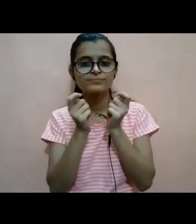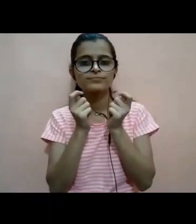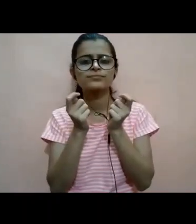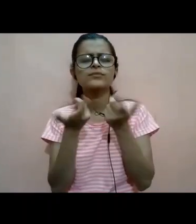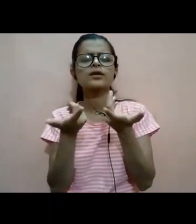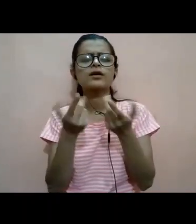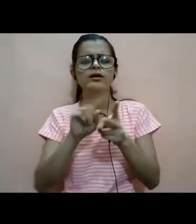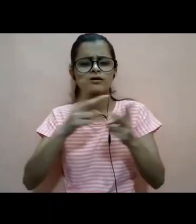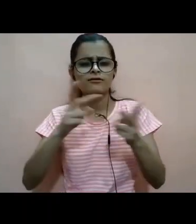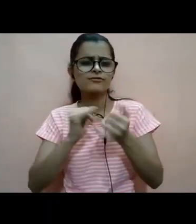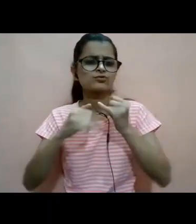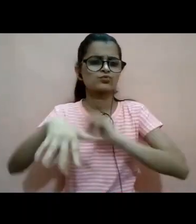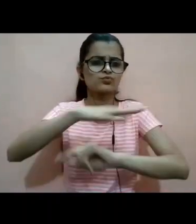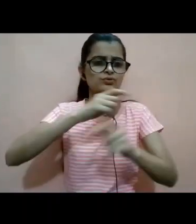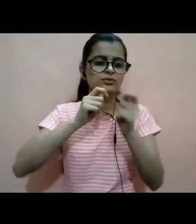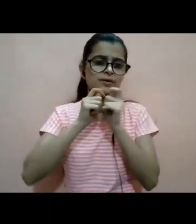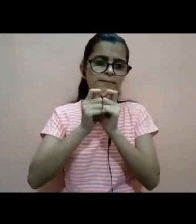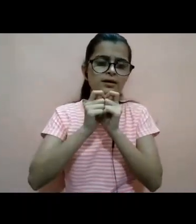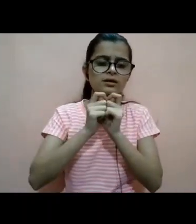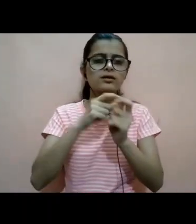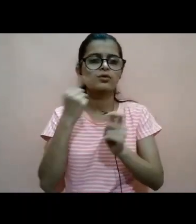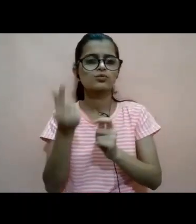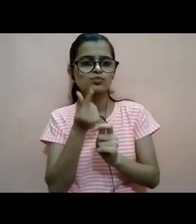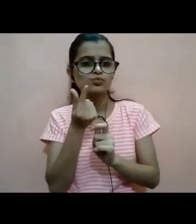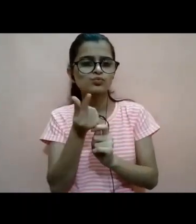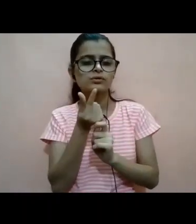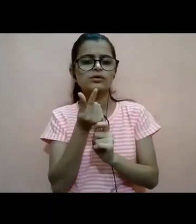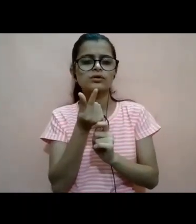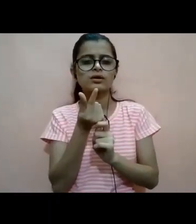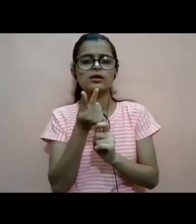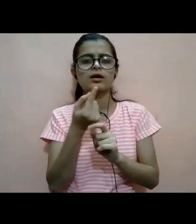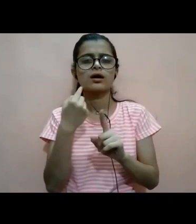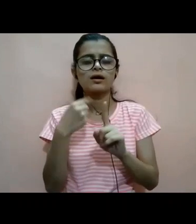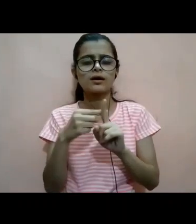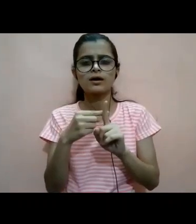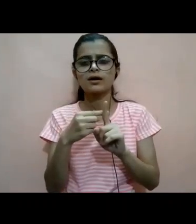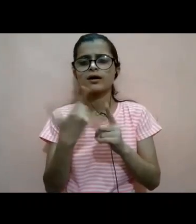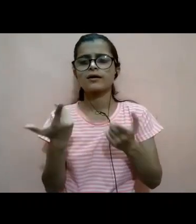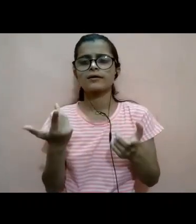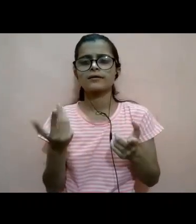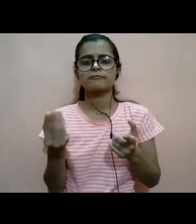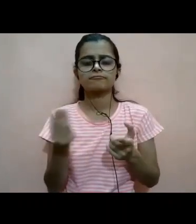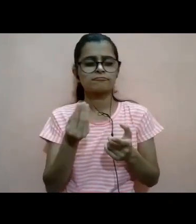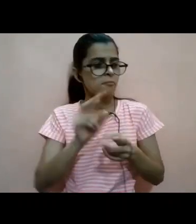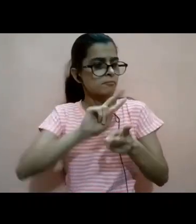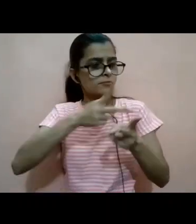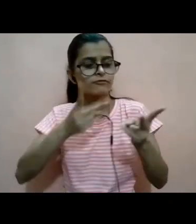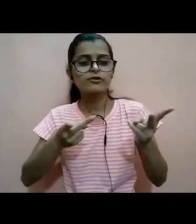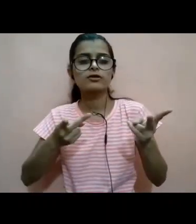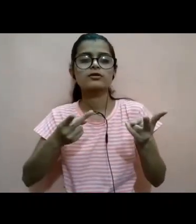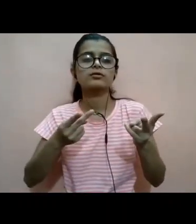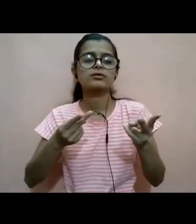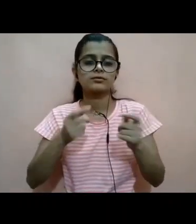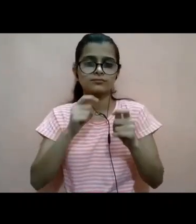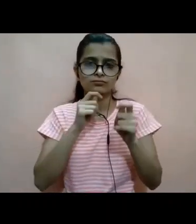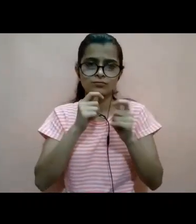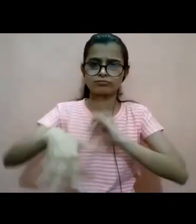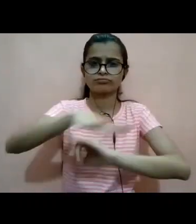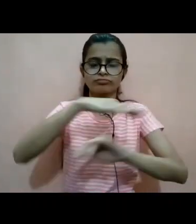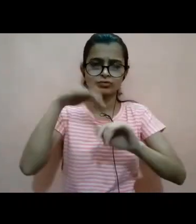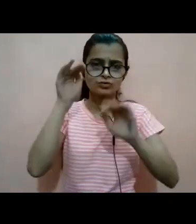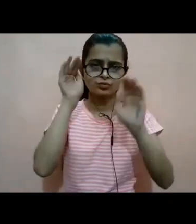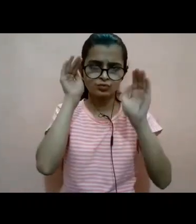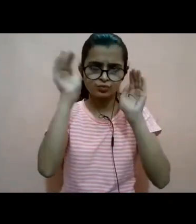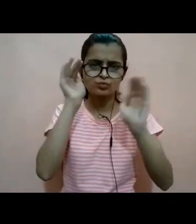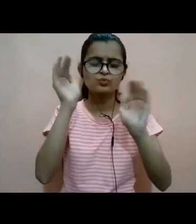social media various films produced by companies that are trying to sell